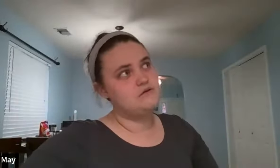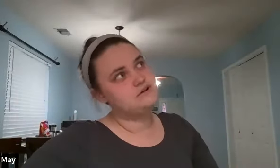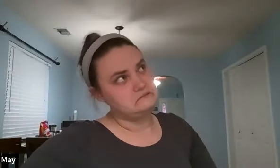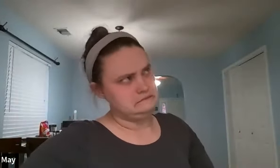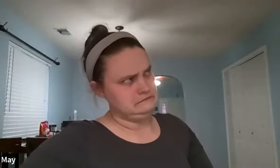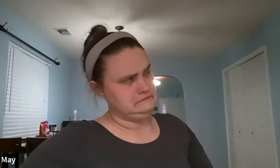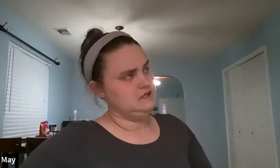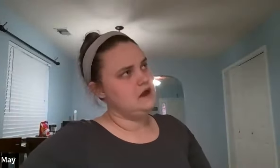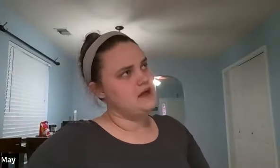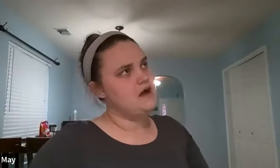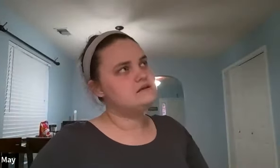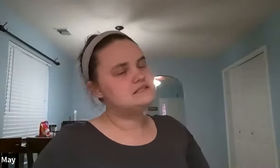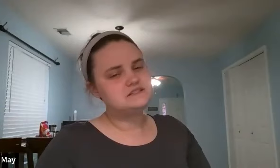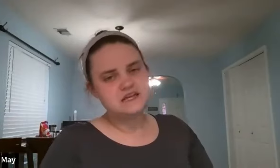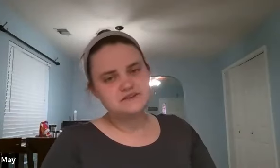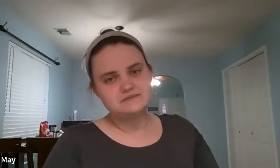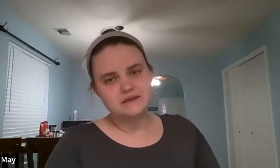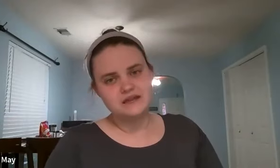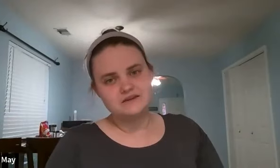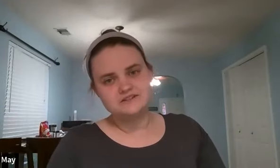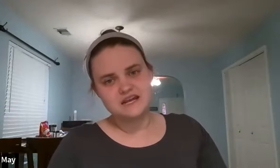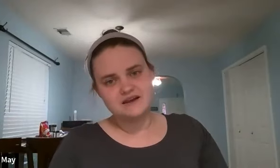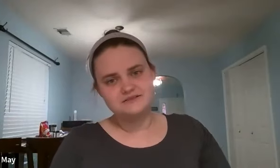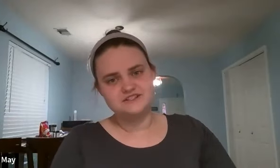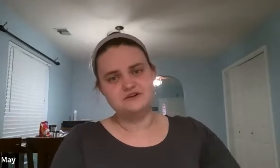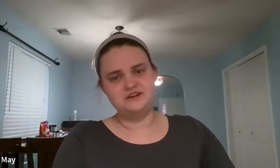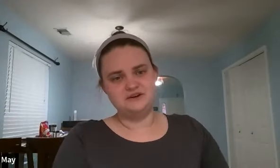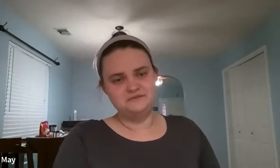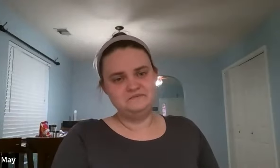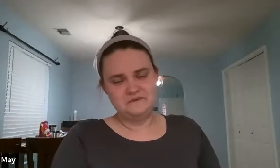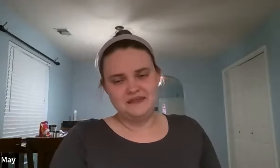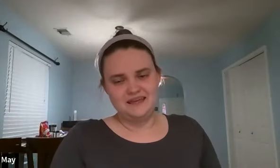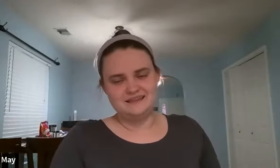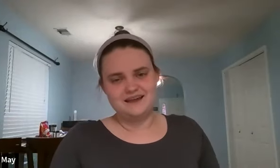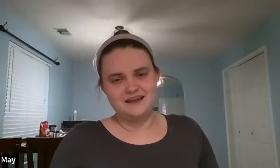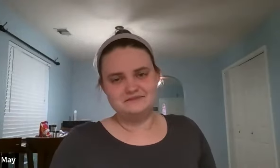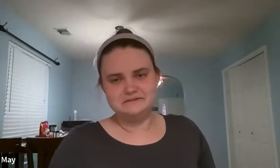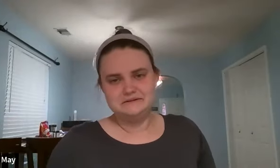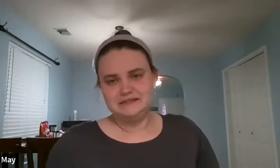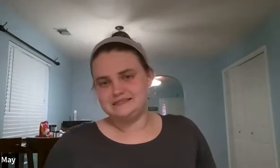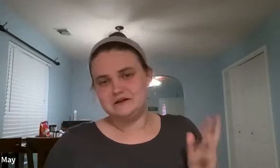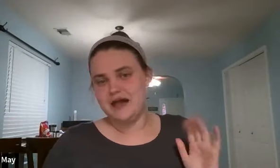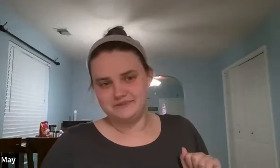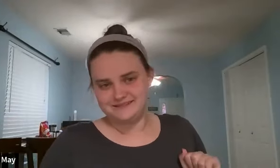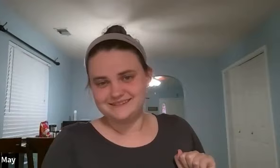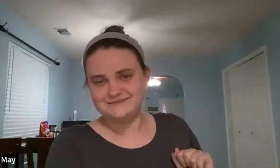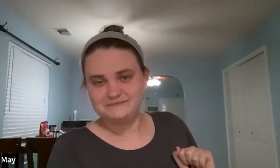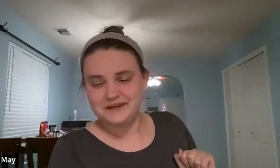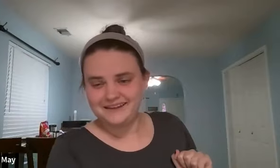for about 6 or 7, maybe 8 years now. So, you know, it still happens. But